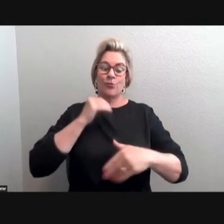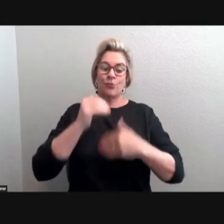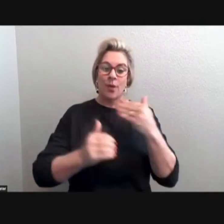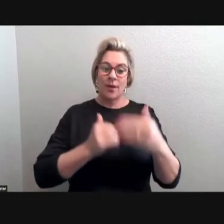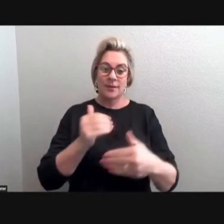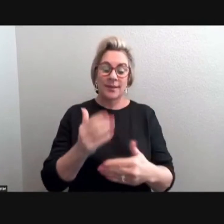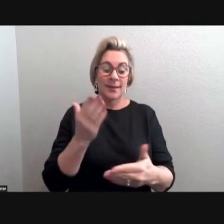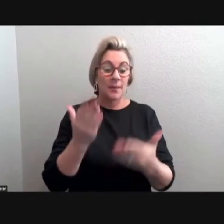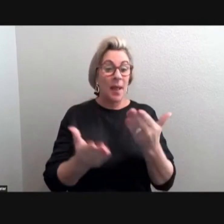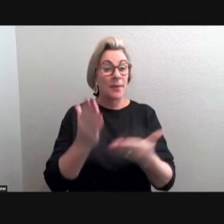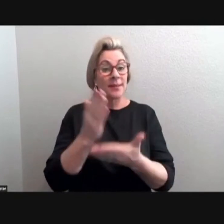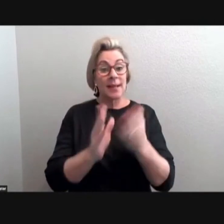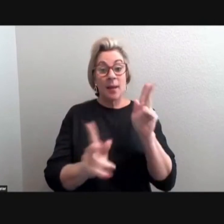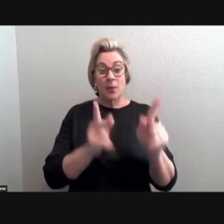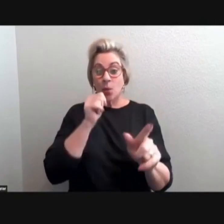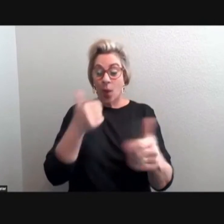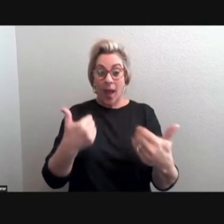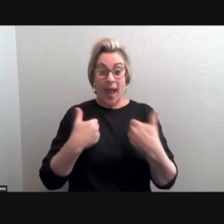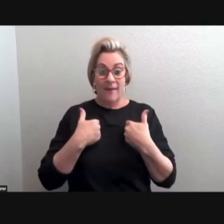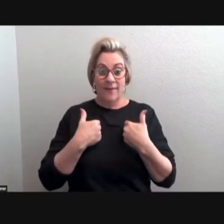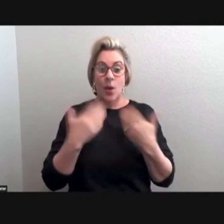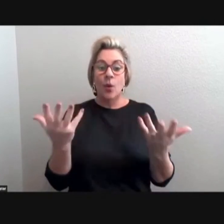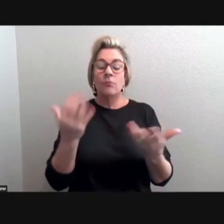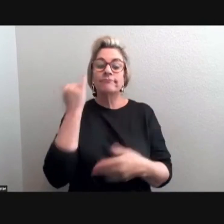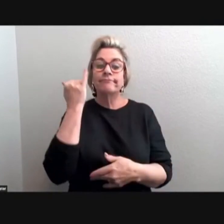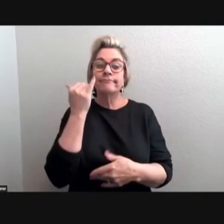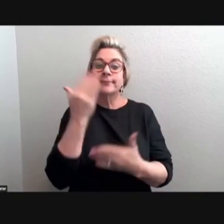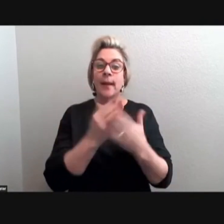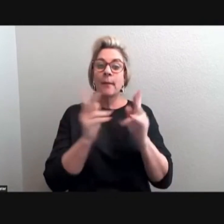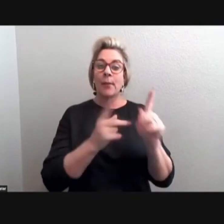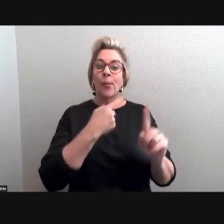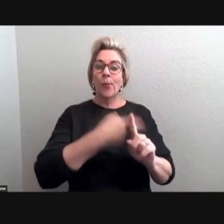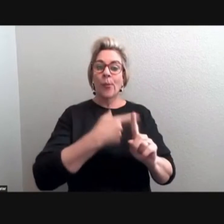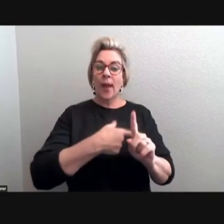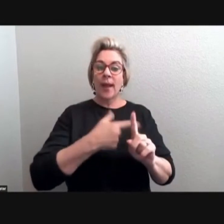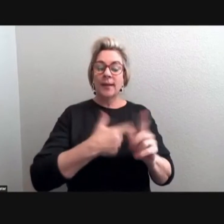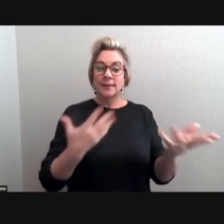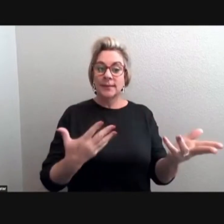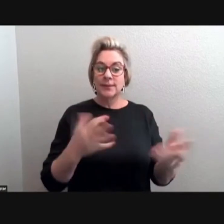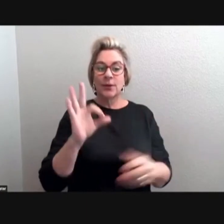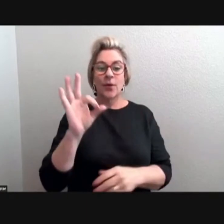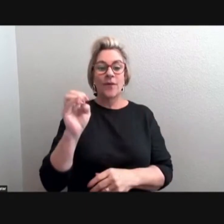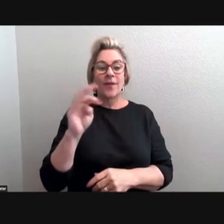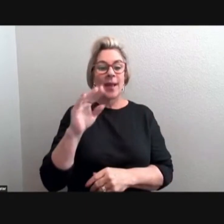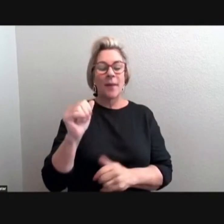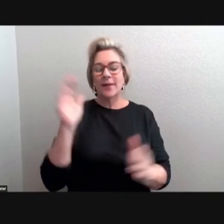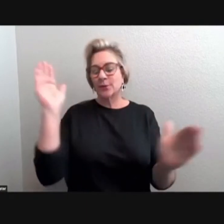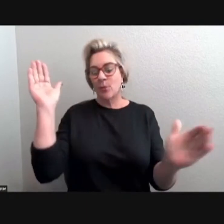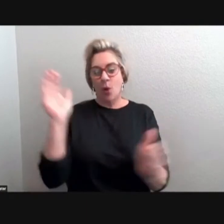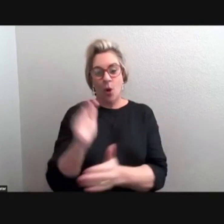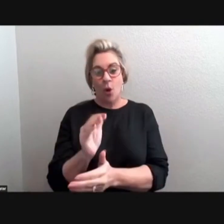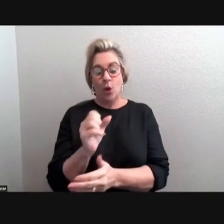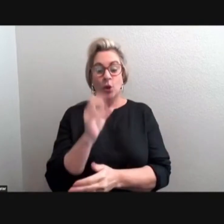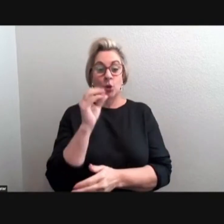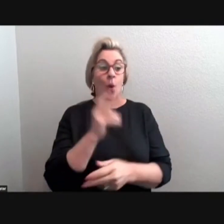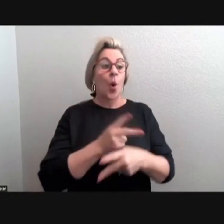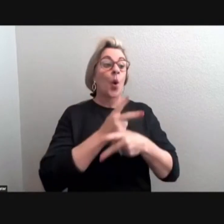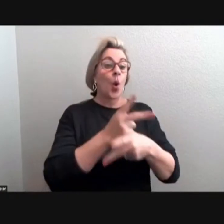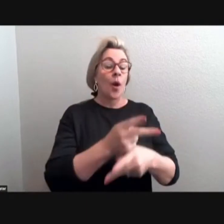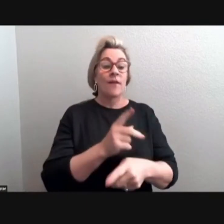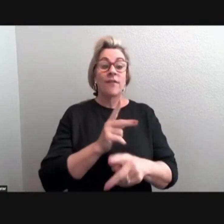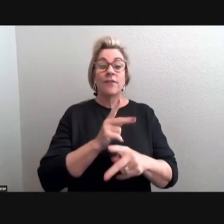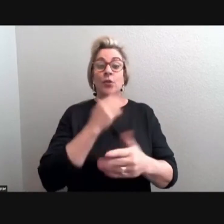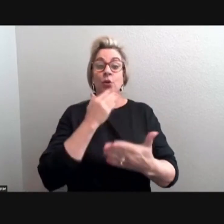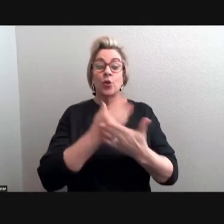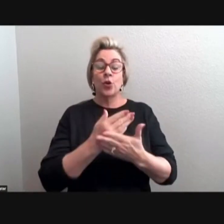some that don't have it if they were renters. FEMA, very small. The loan, only if you have good credit, and that's